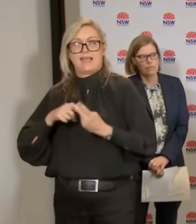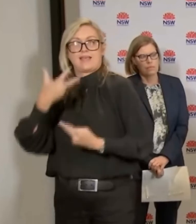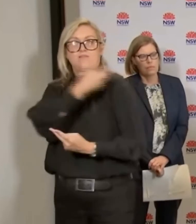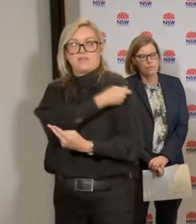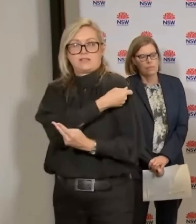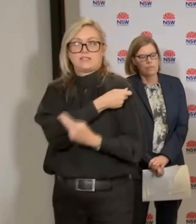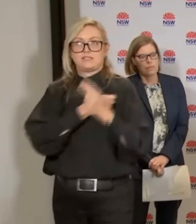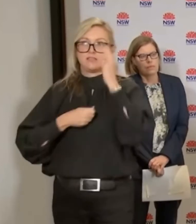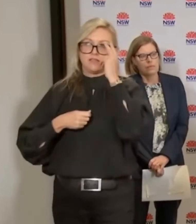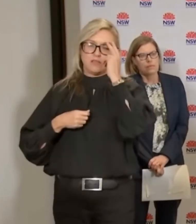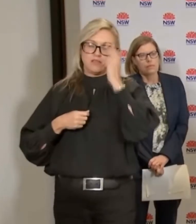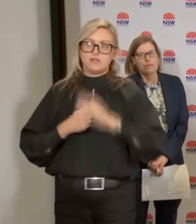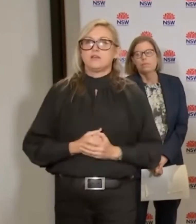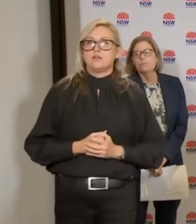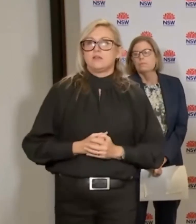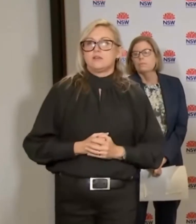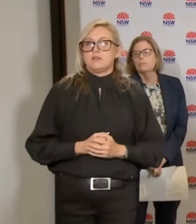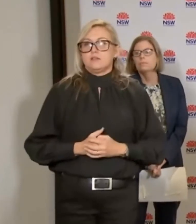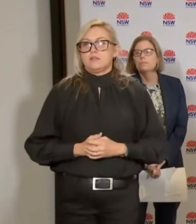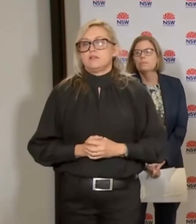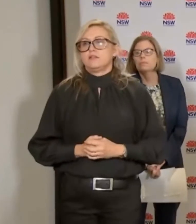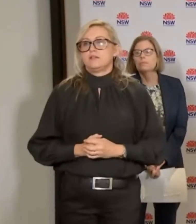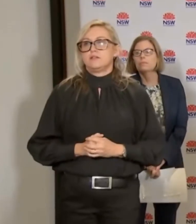the health advice that's determining our decisions. Regarding